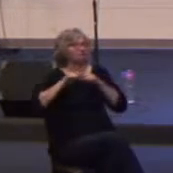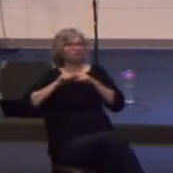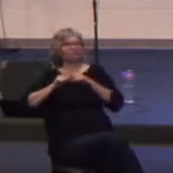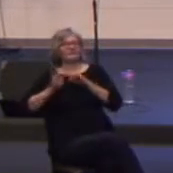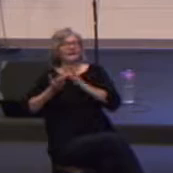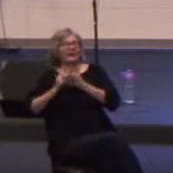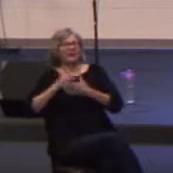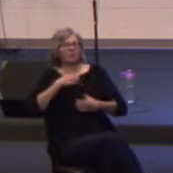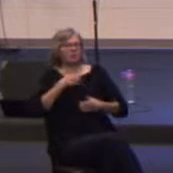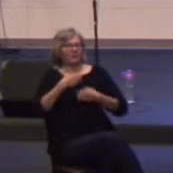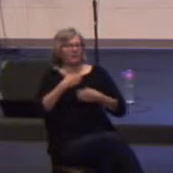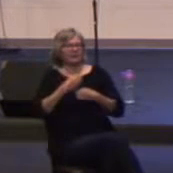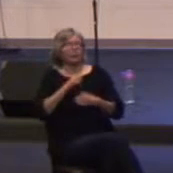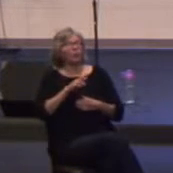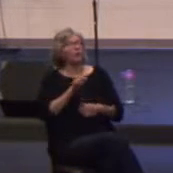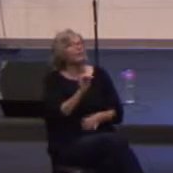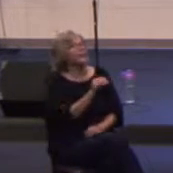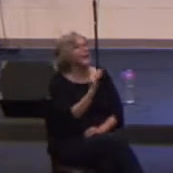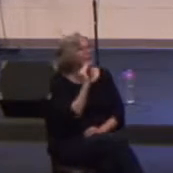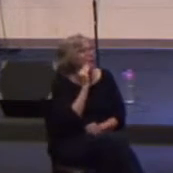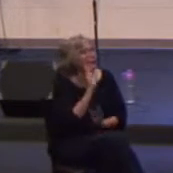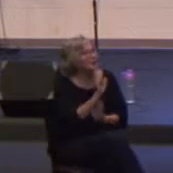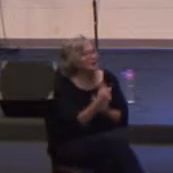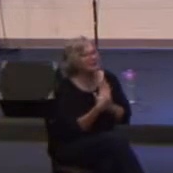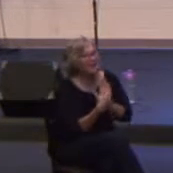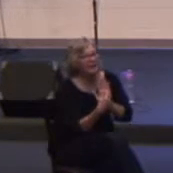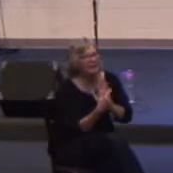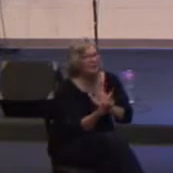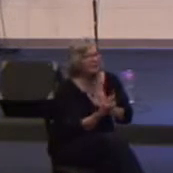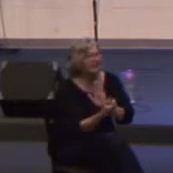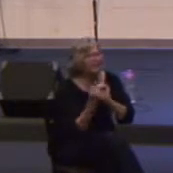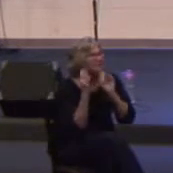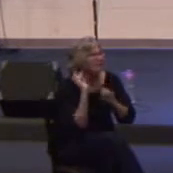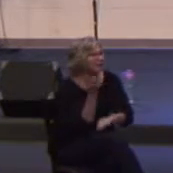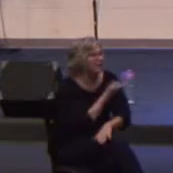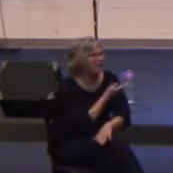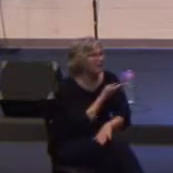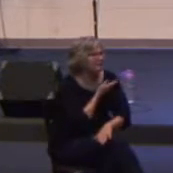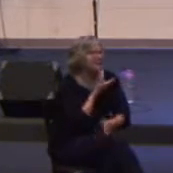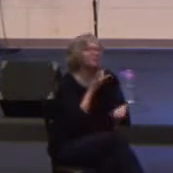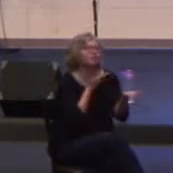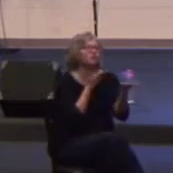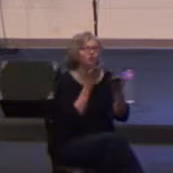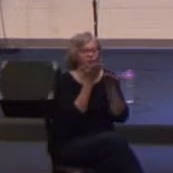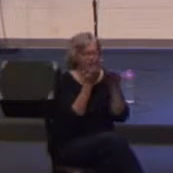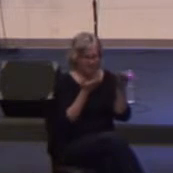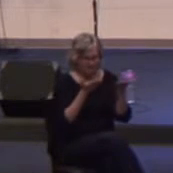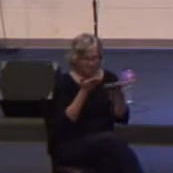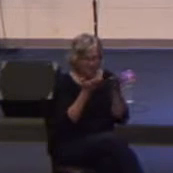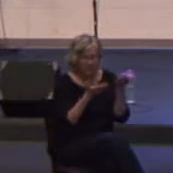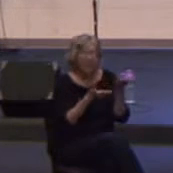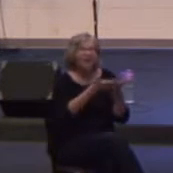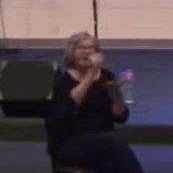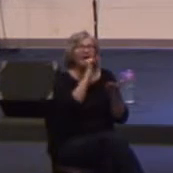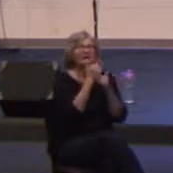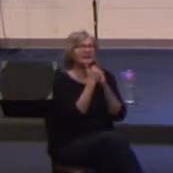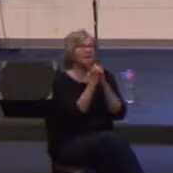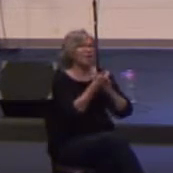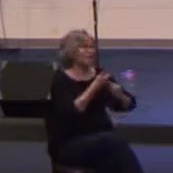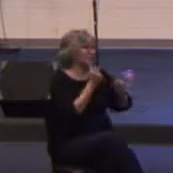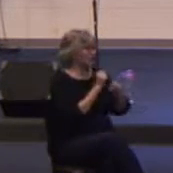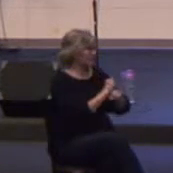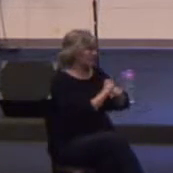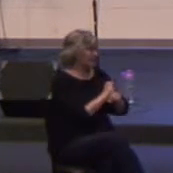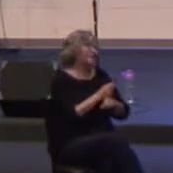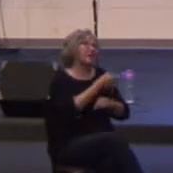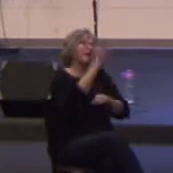grumbling. Or like Barbie, her example of her life and many of us in our lives as well, service. God doesn't just call us from slavery,